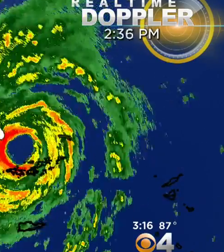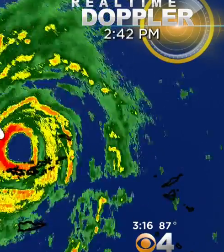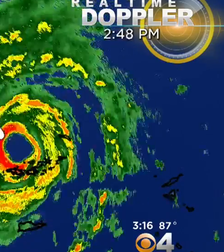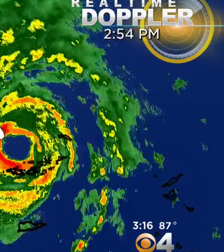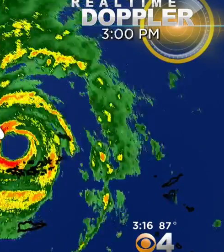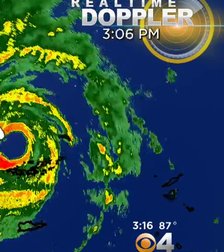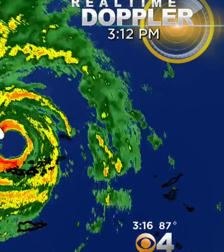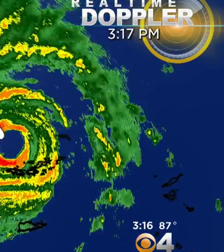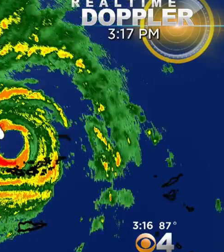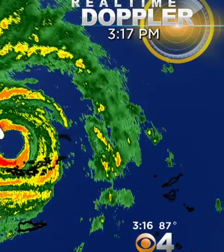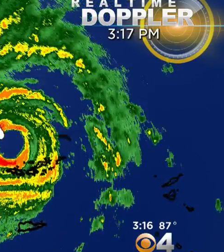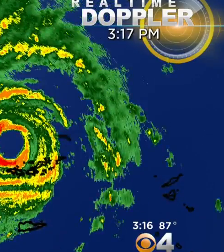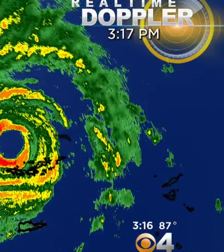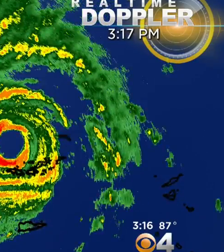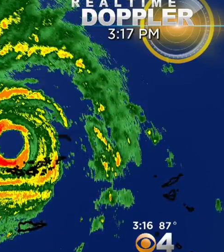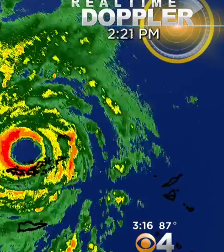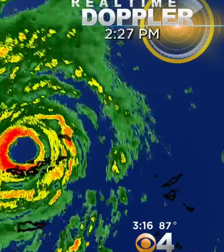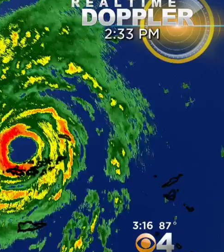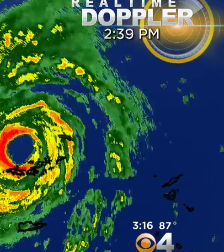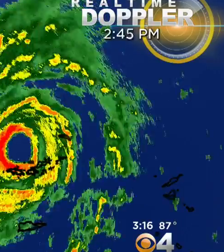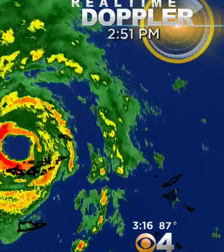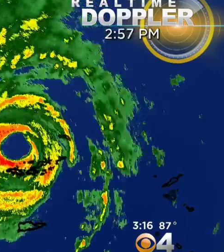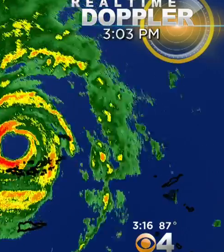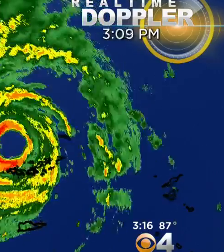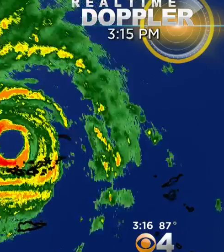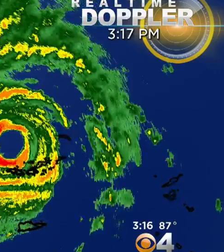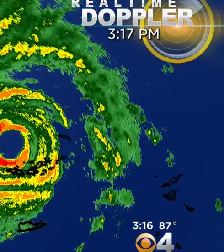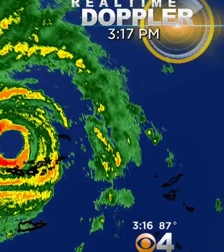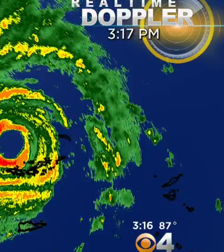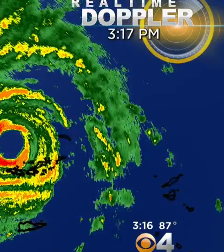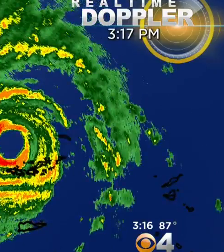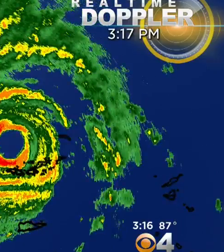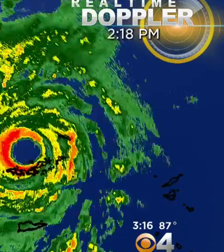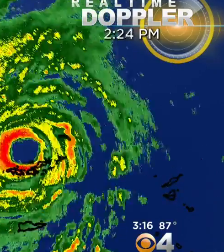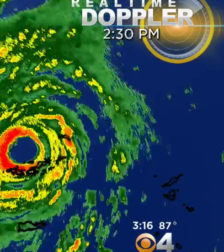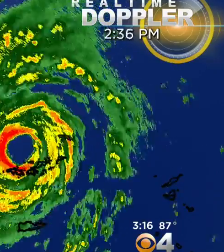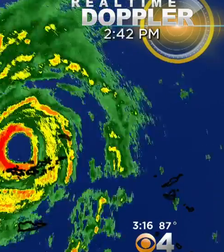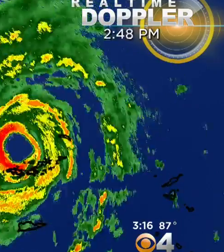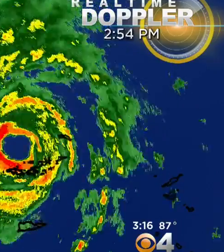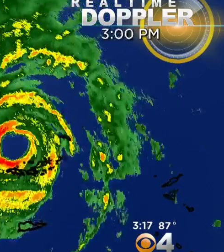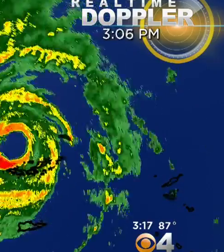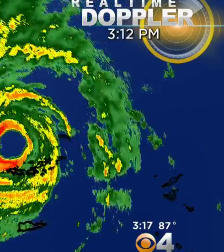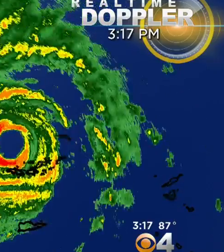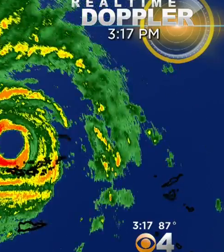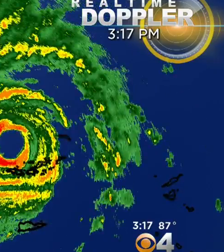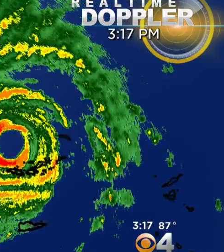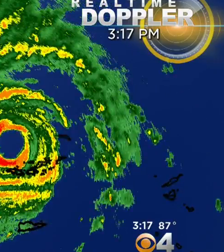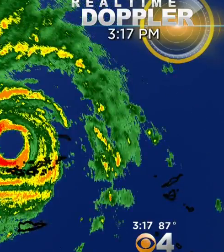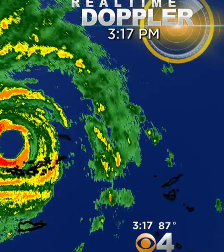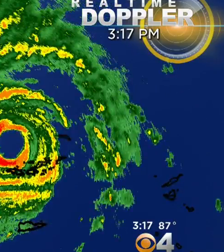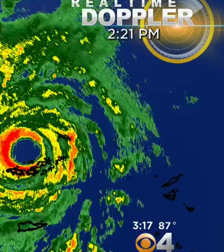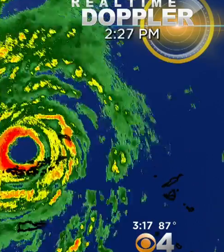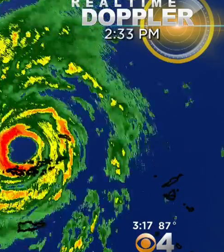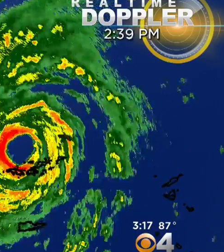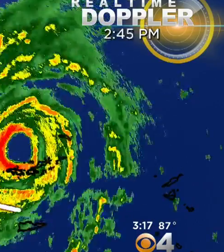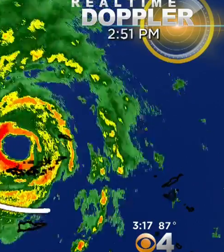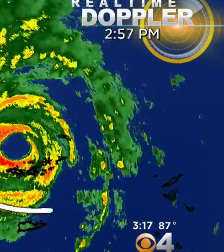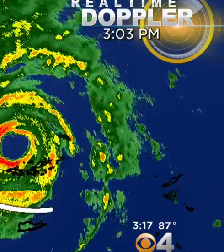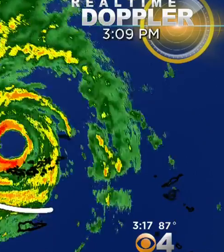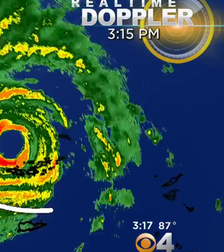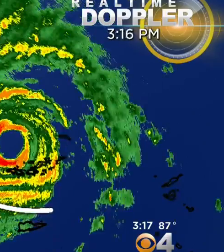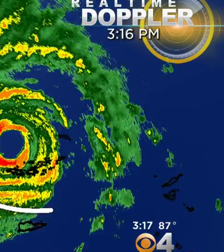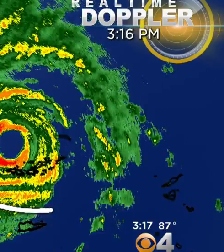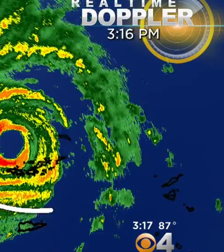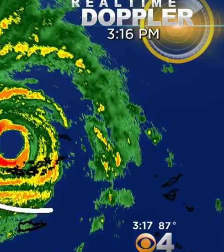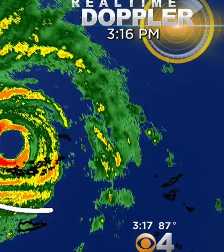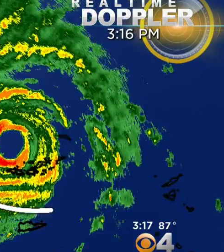5 miles to 10 miles or so of that wall, the eye wall there. That is the nasty part of the hurricane. If we get impacted by